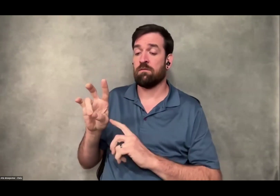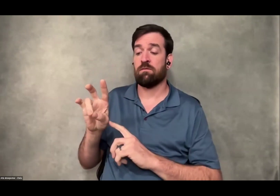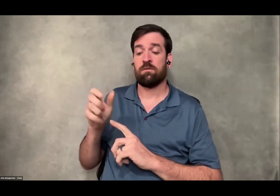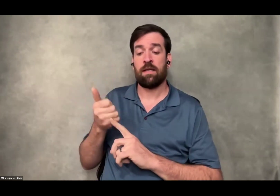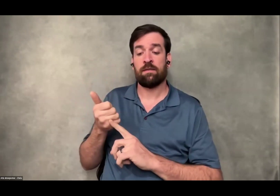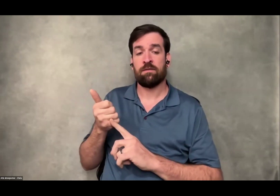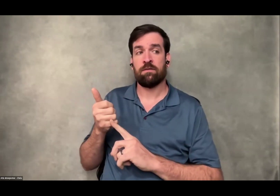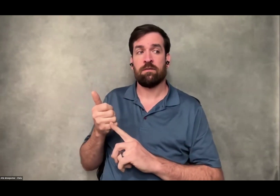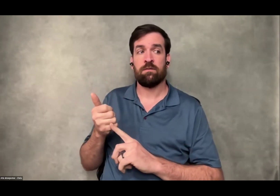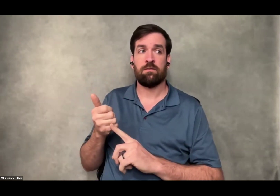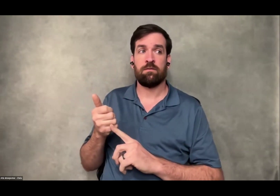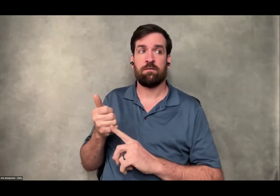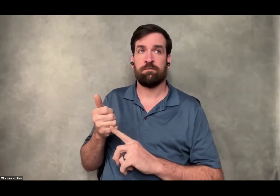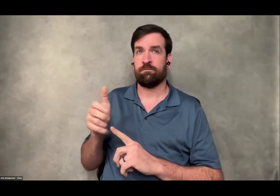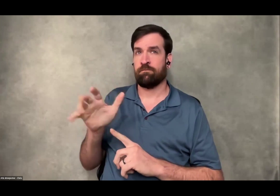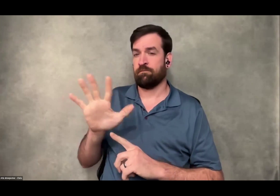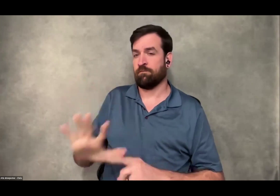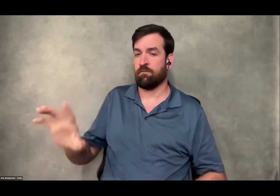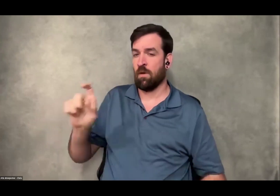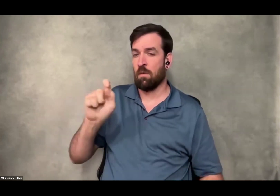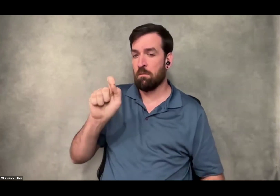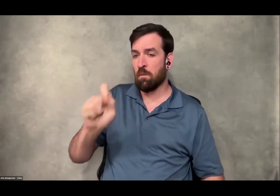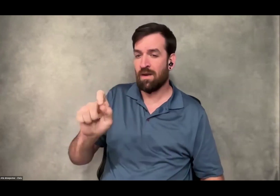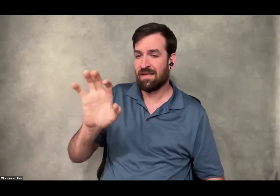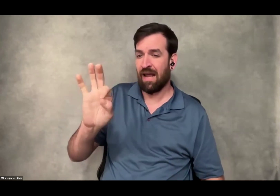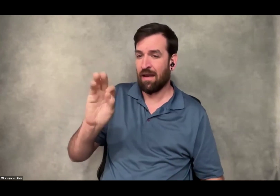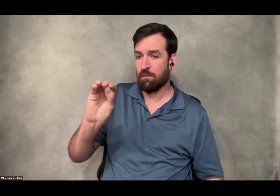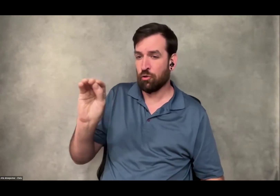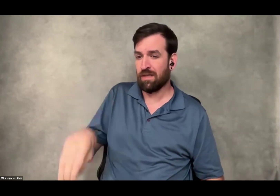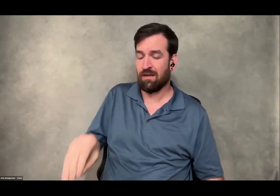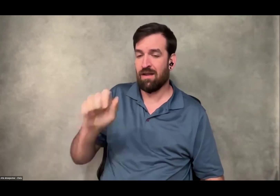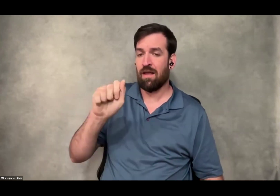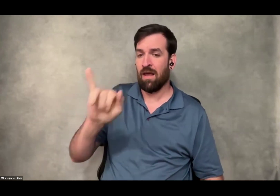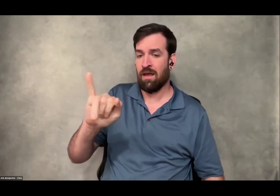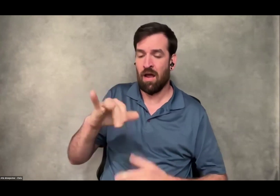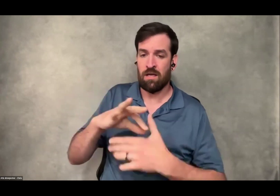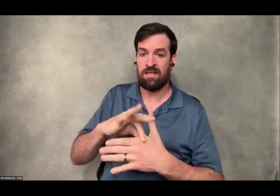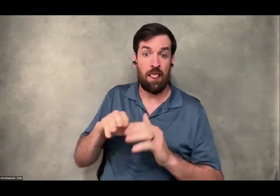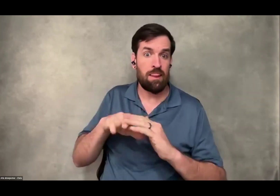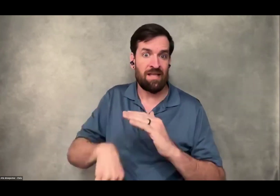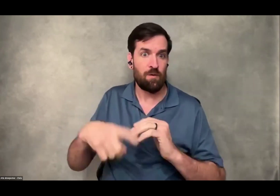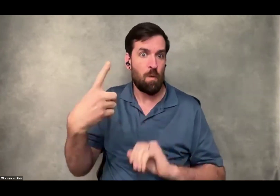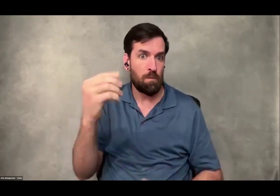is about 0.9% AI content. So that's less than a percent.